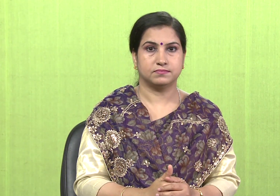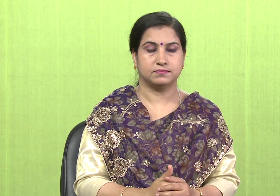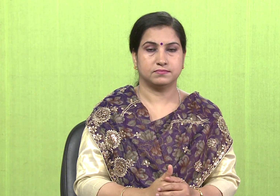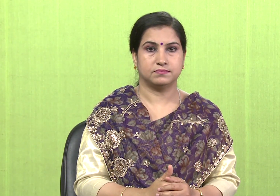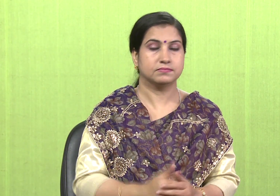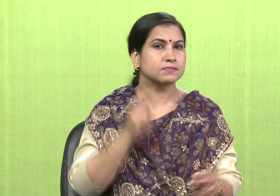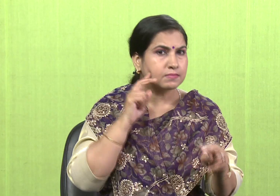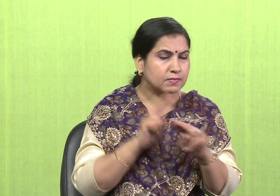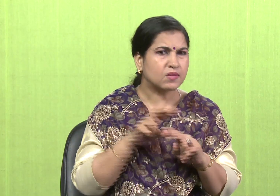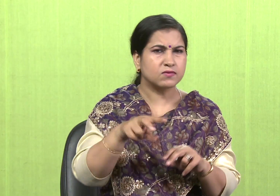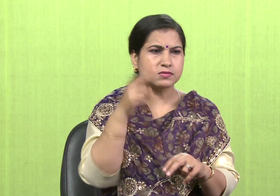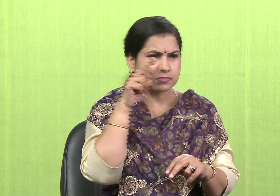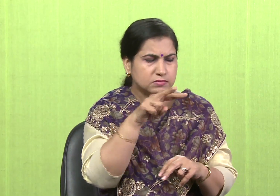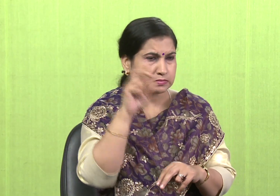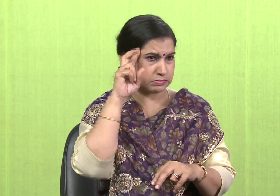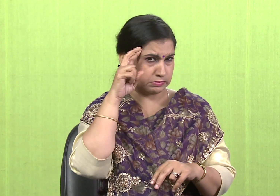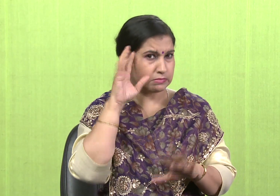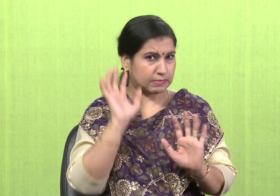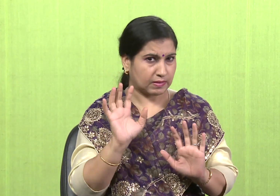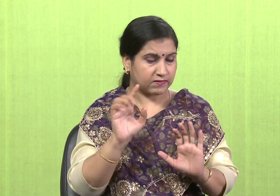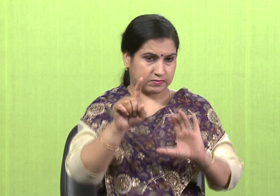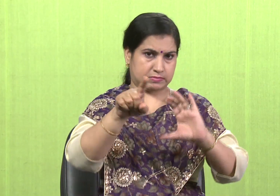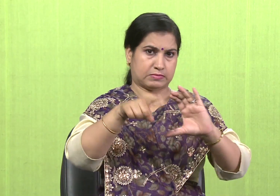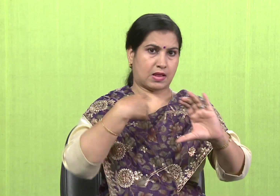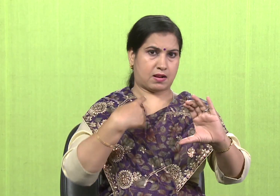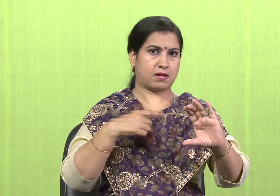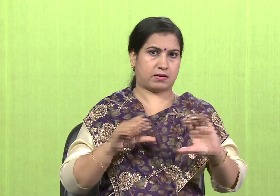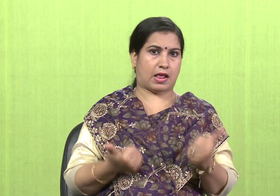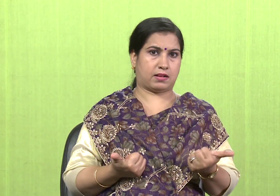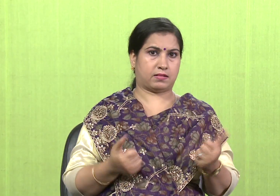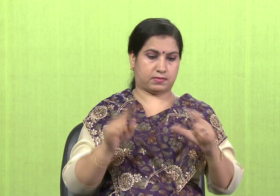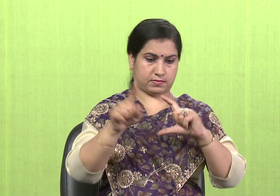If you have any queries, you may send your queries to